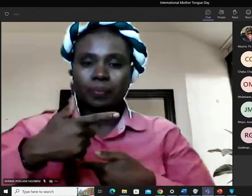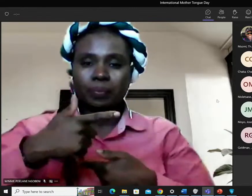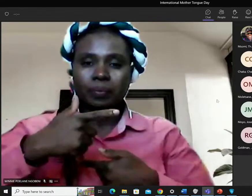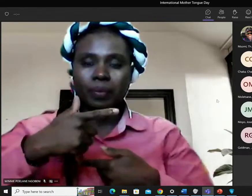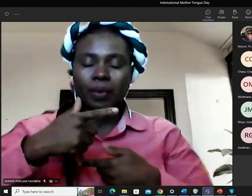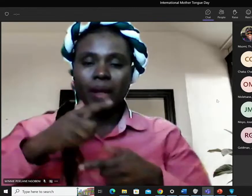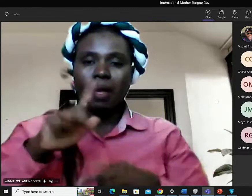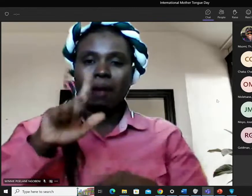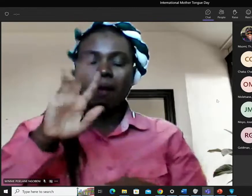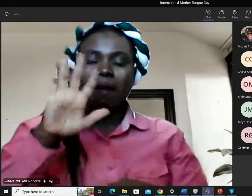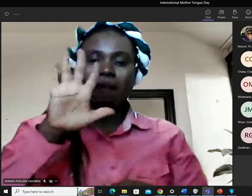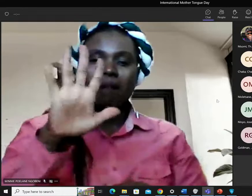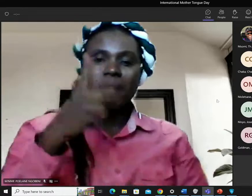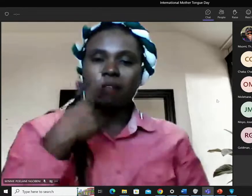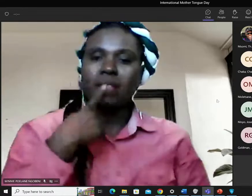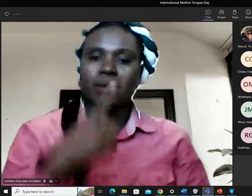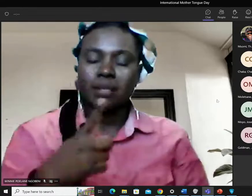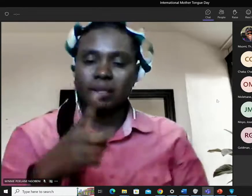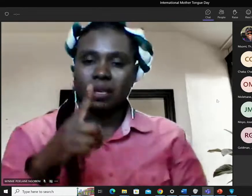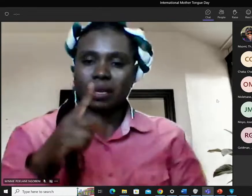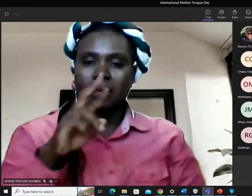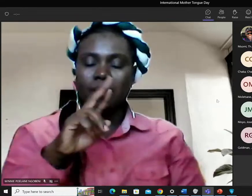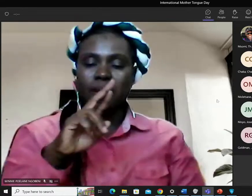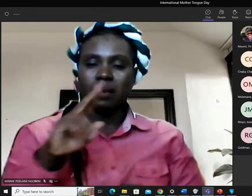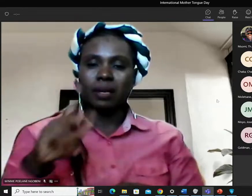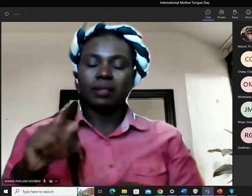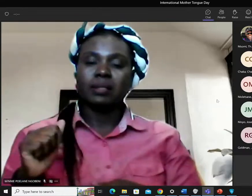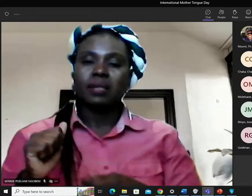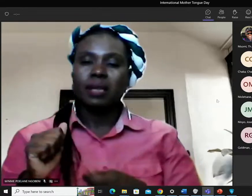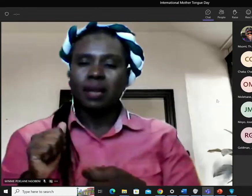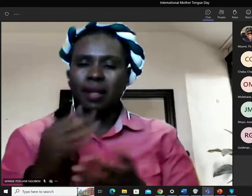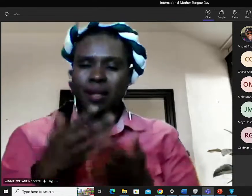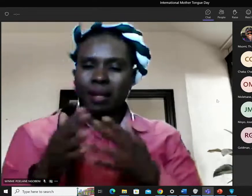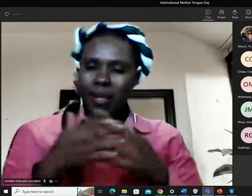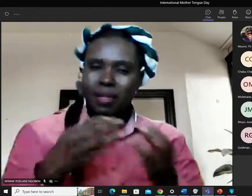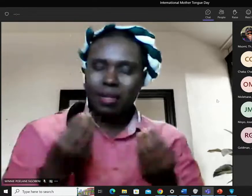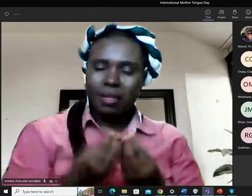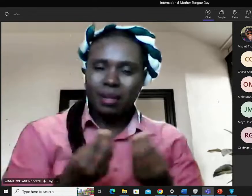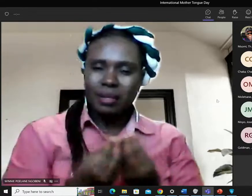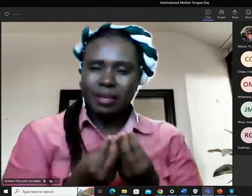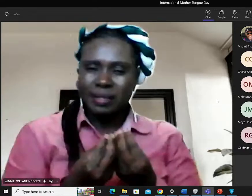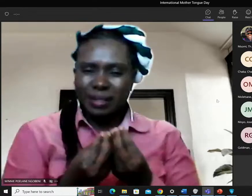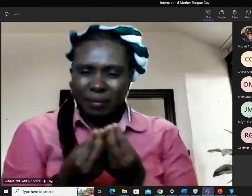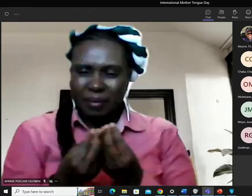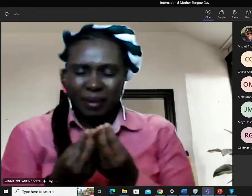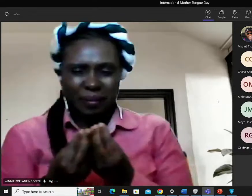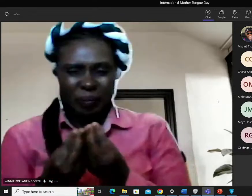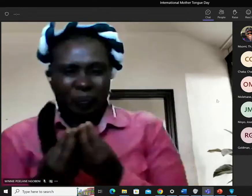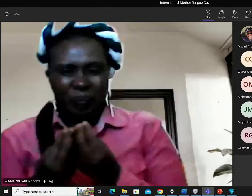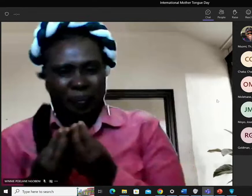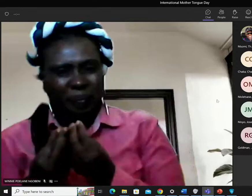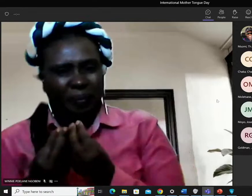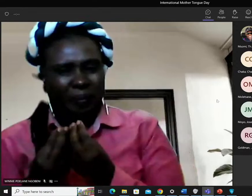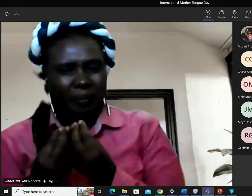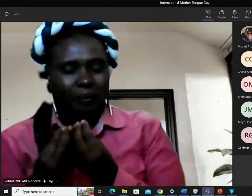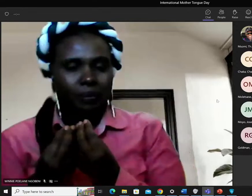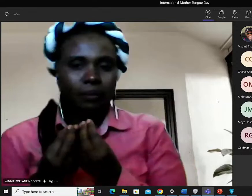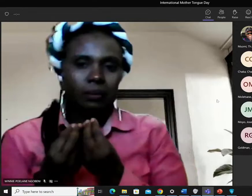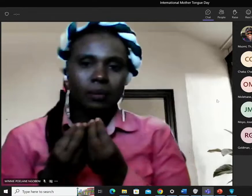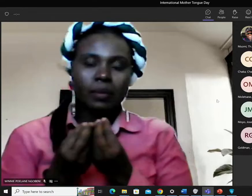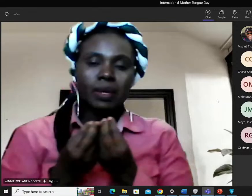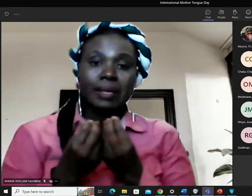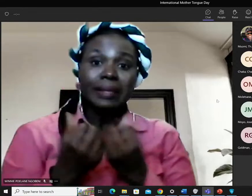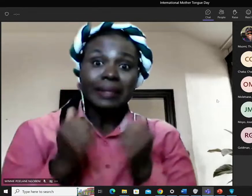5,000 rand, and what was the other thing? And something. Yeah. So